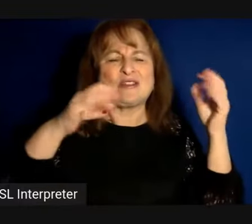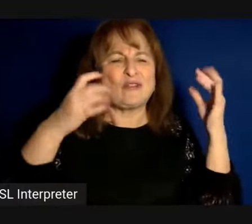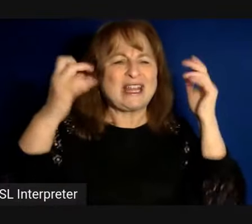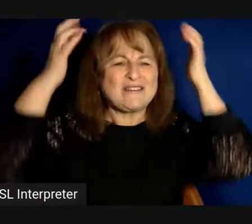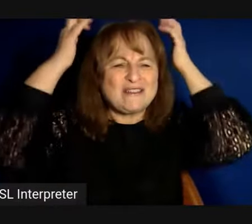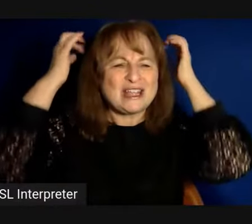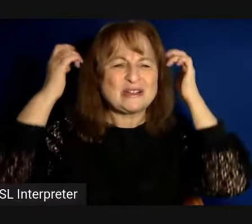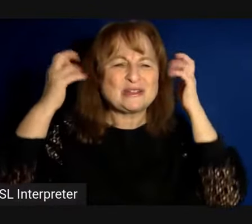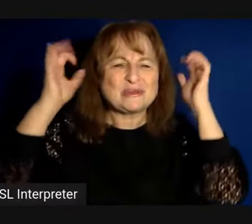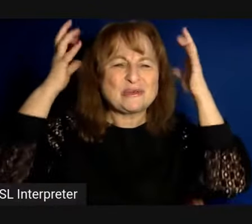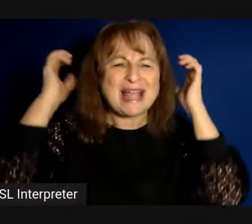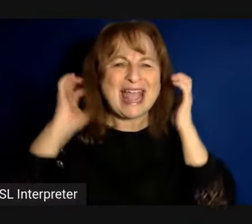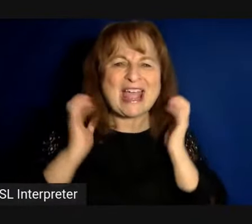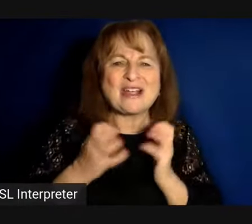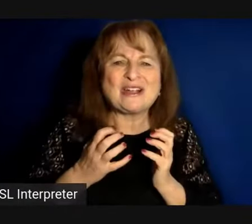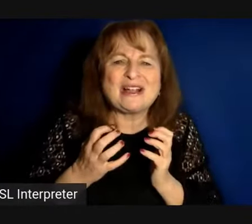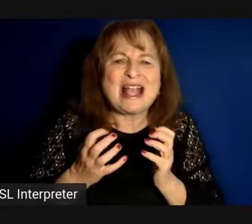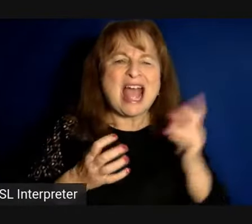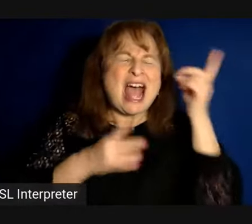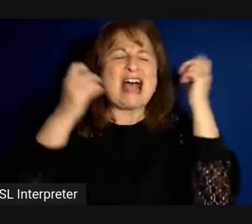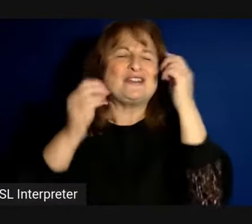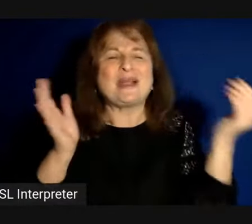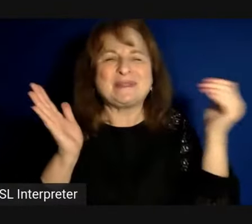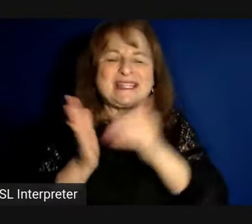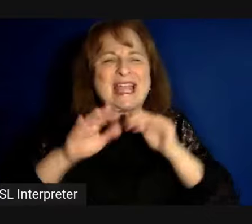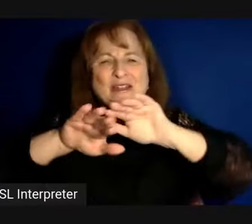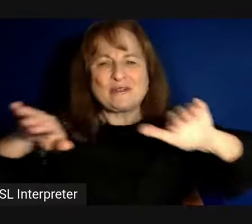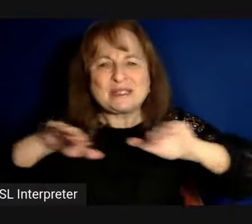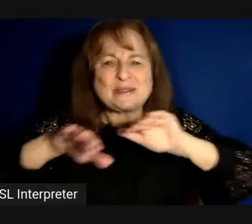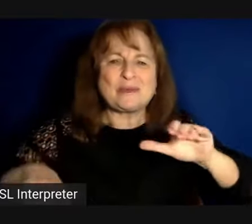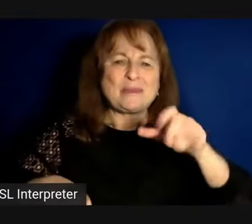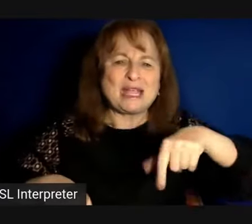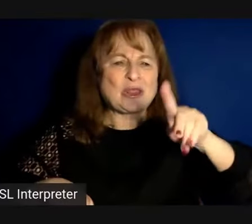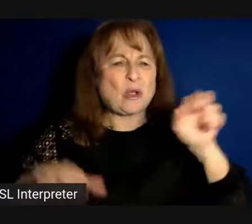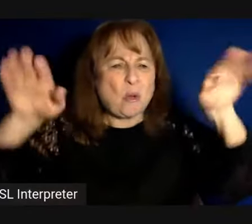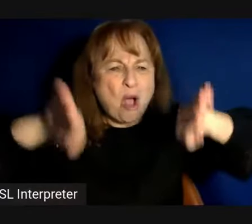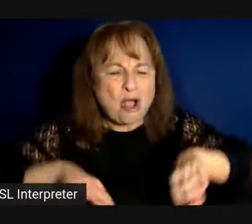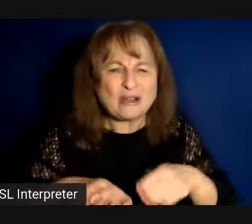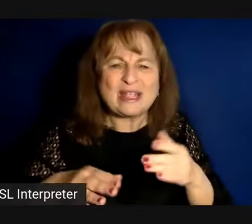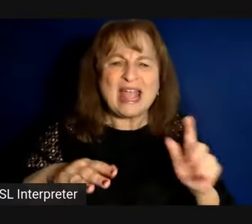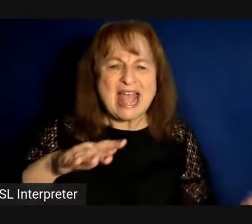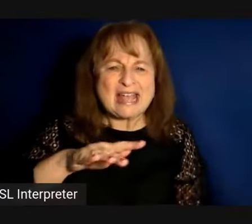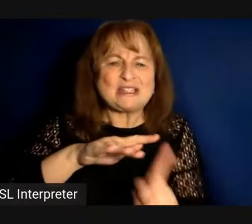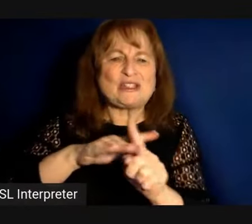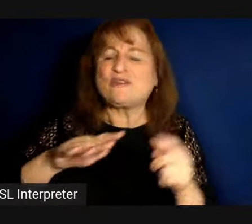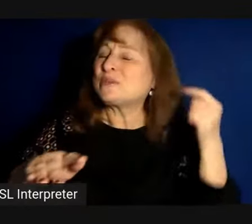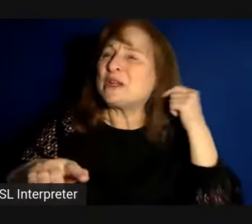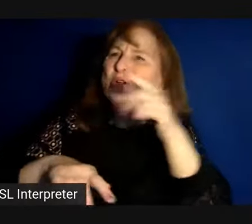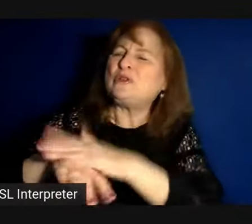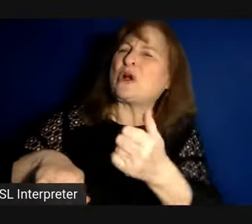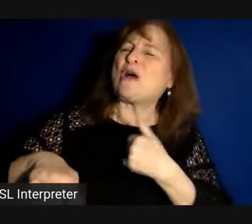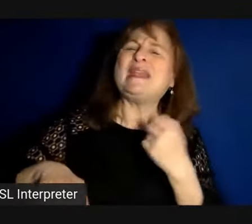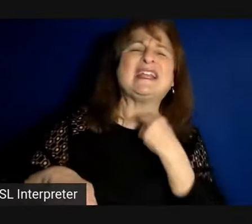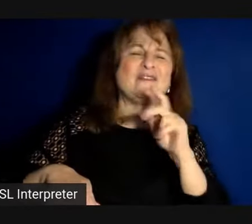through tangled hay i dreamt again of swimming in the quarry and surfaced here when you called for me in a voice